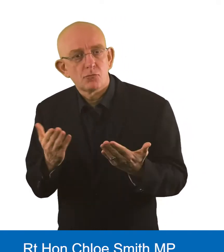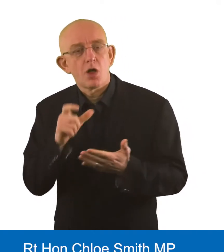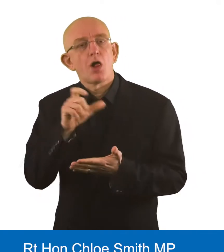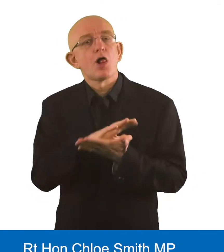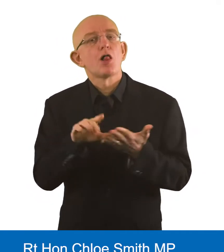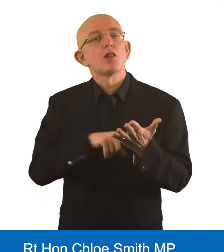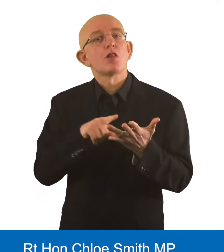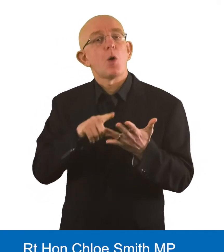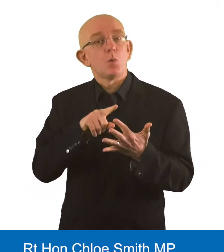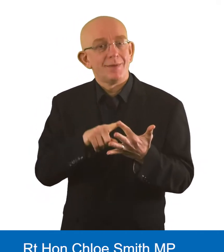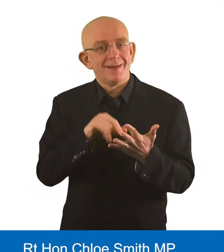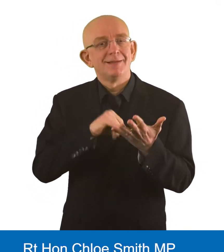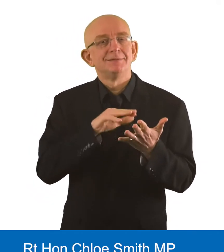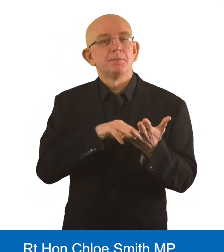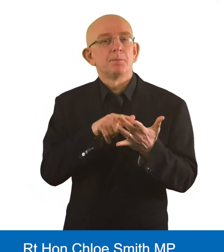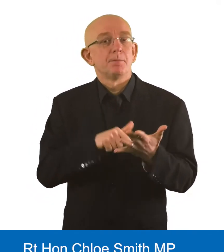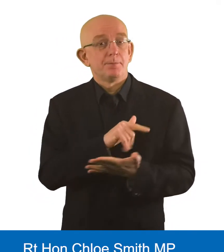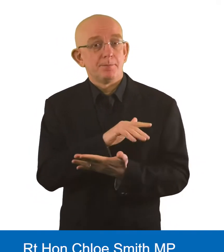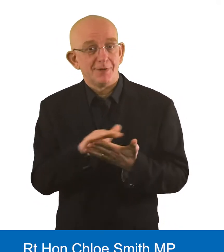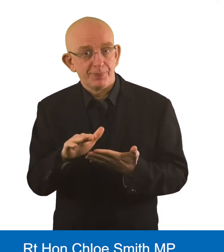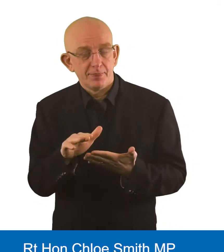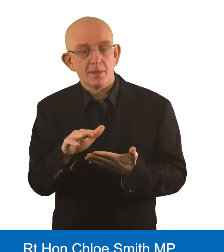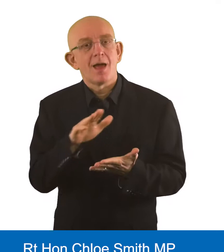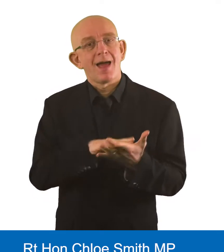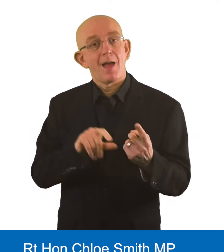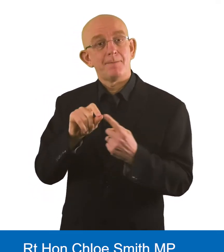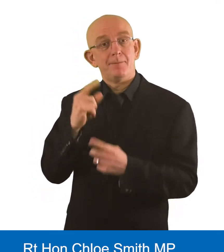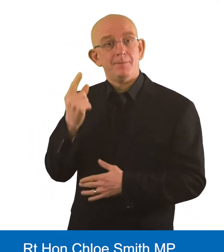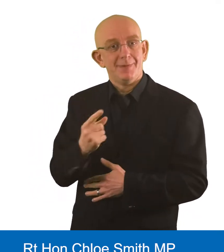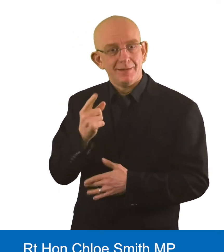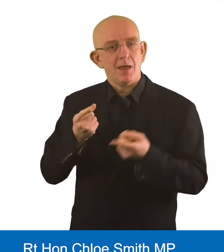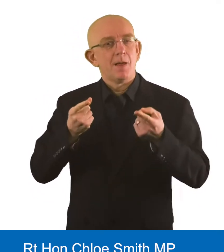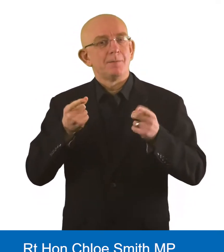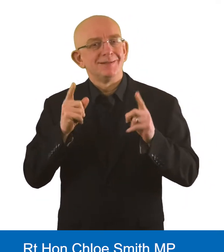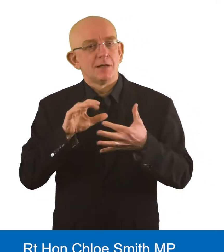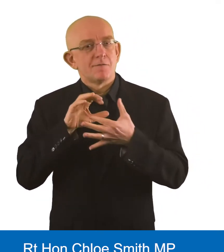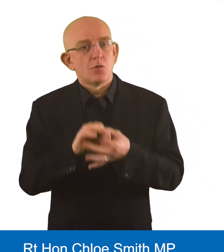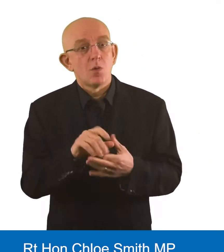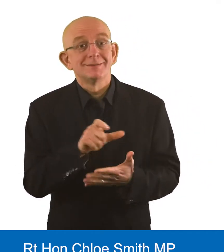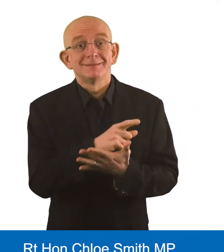Right Honourable Chloe Smith, MP, Minister for Disabled People.